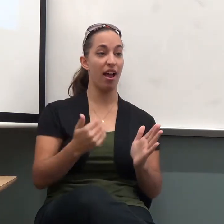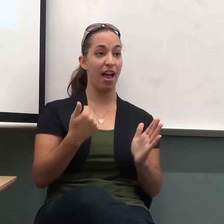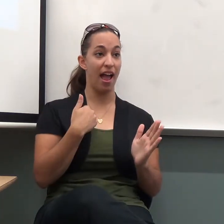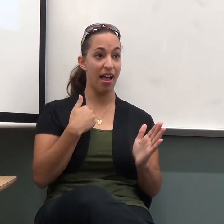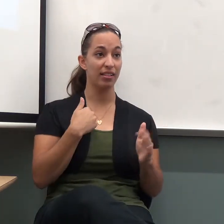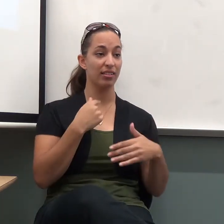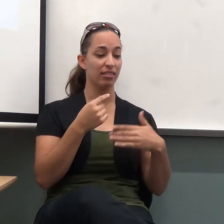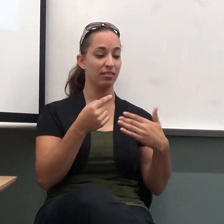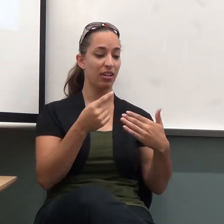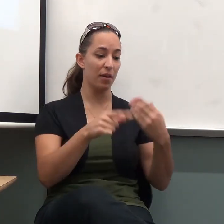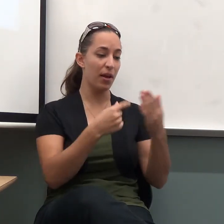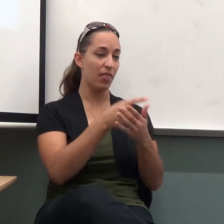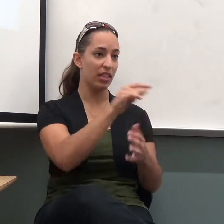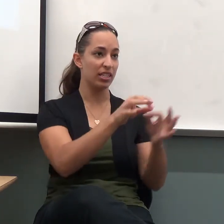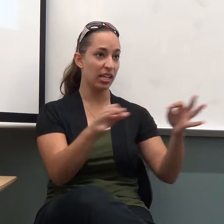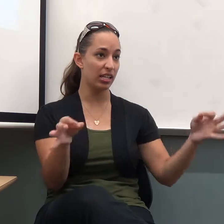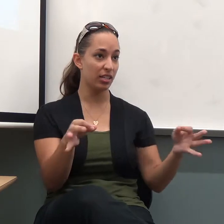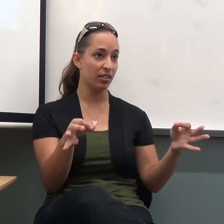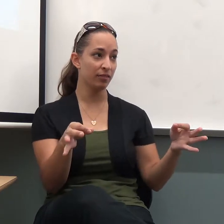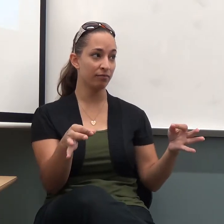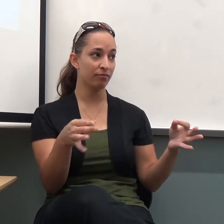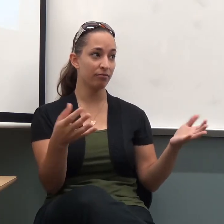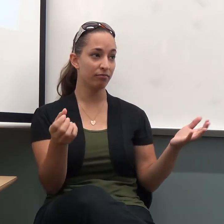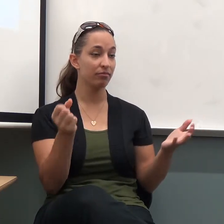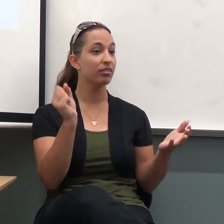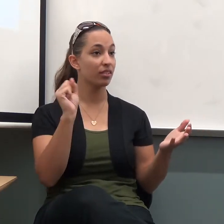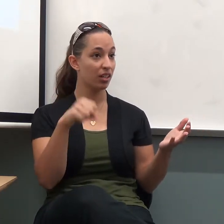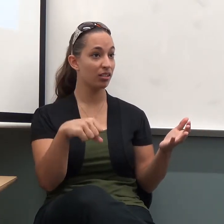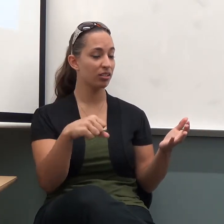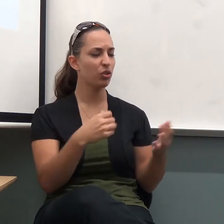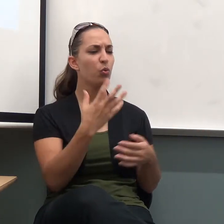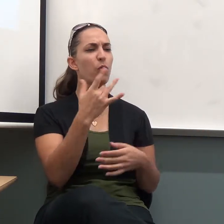sentence? Yes. Why is this important to know?